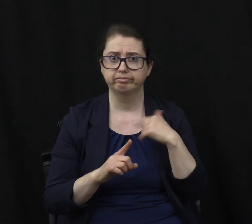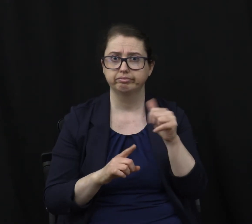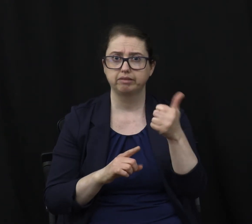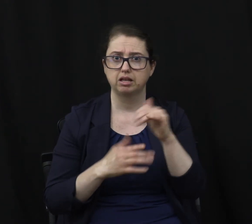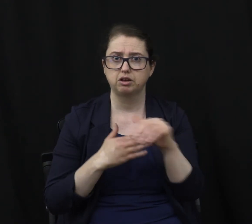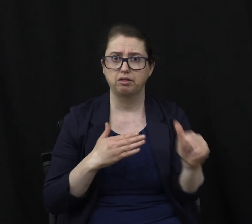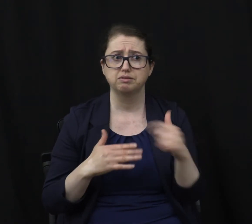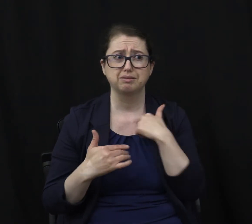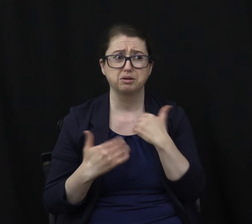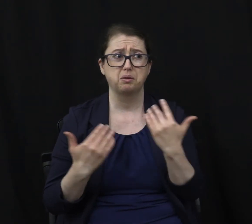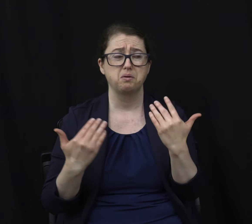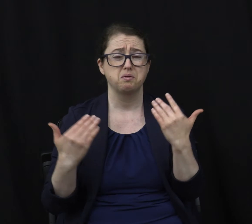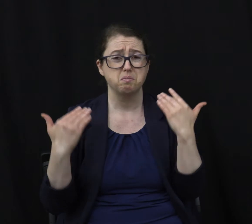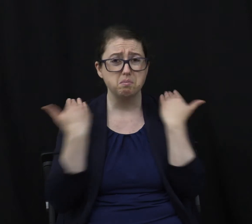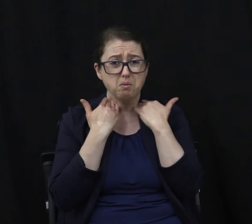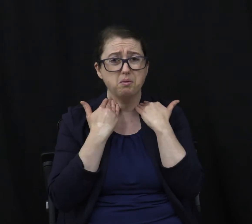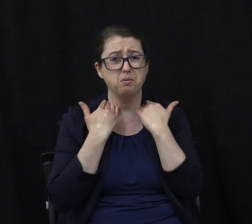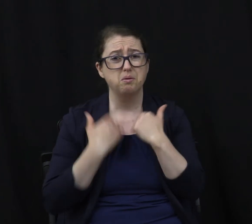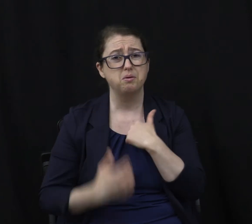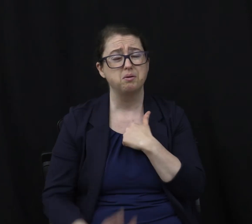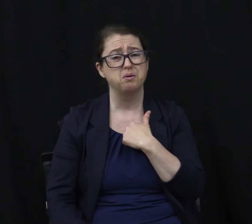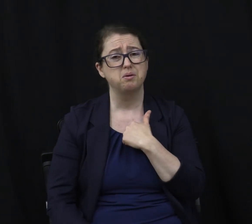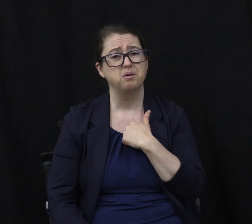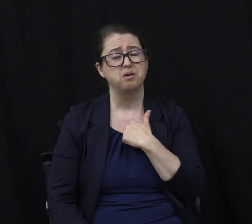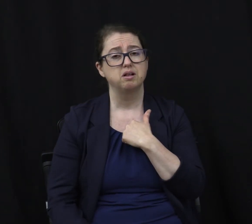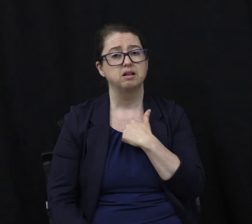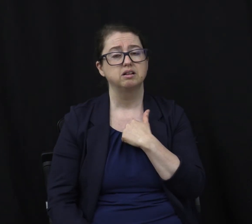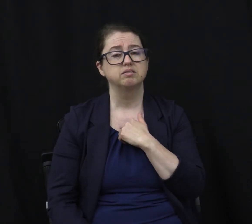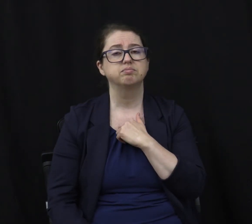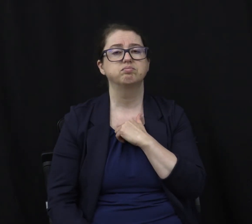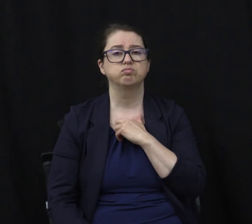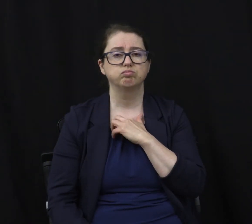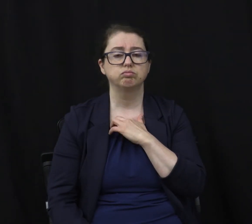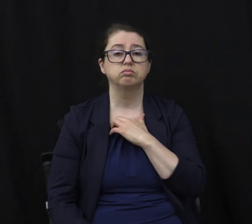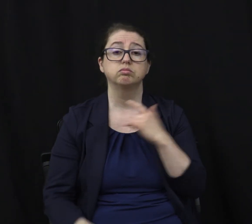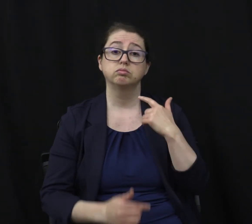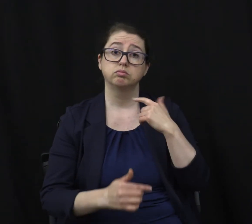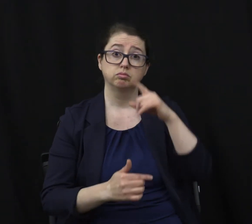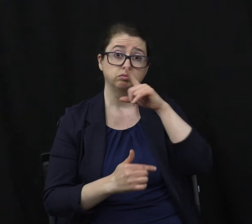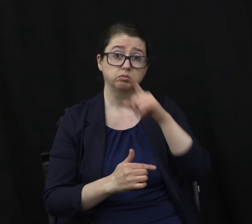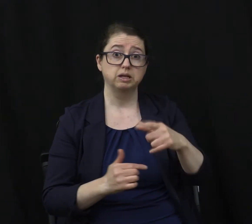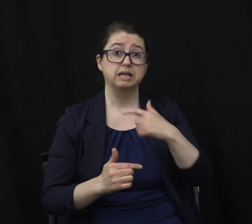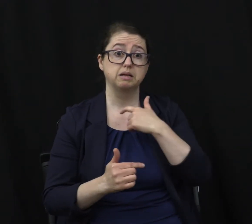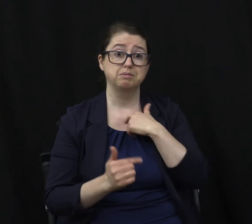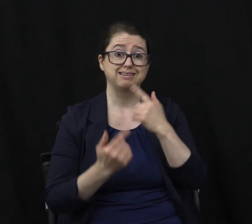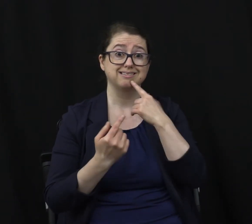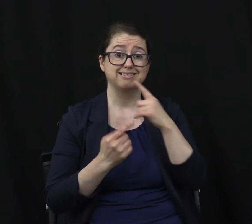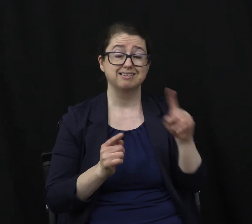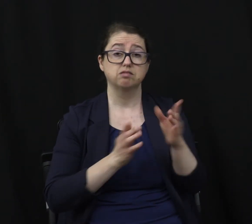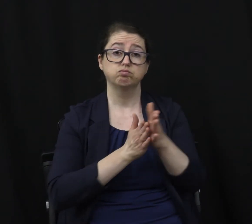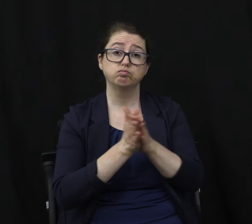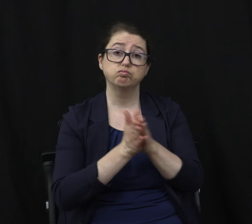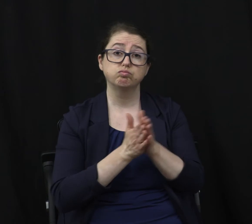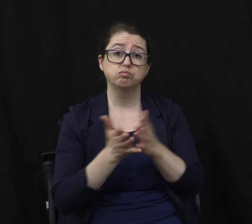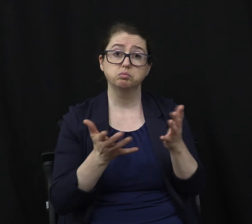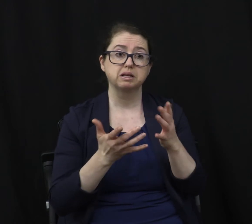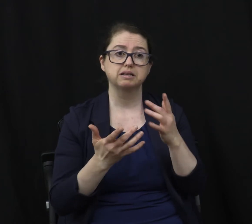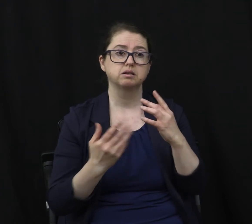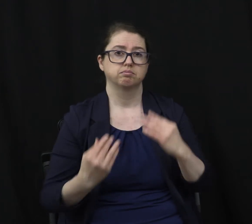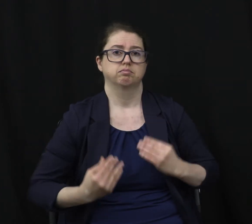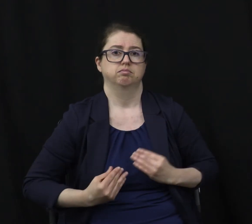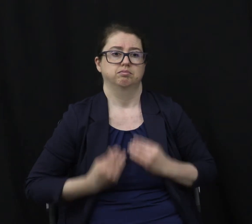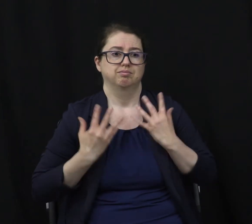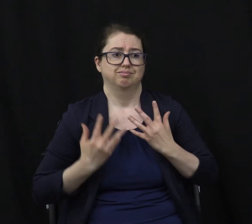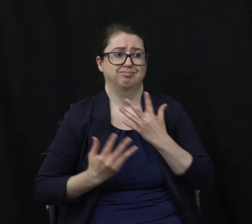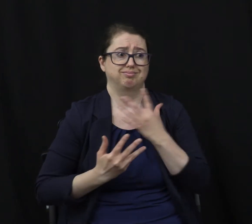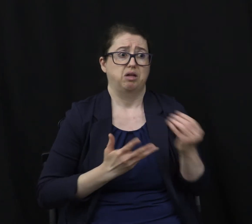see, the two things that motivate us to succeed are inspiration and desperation.